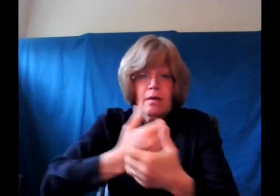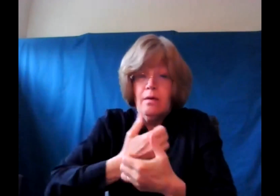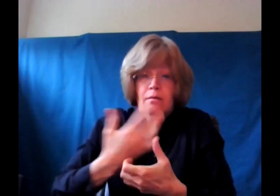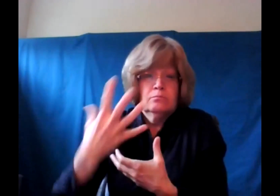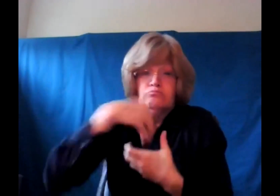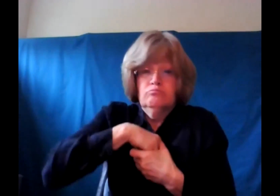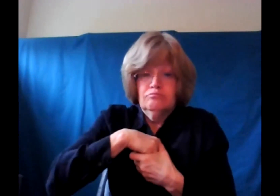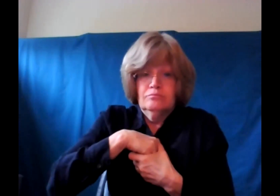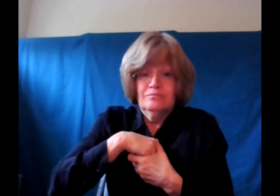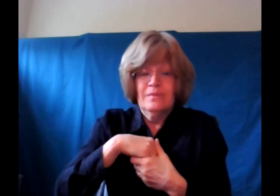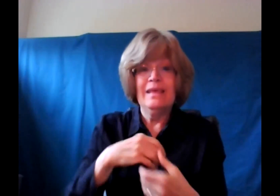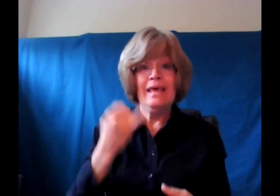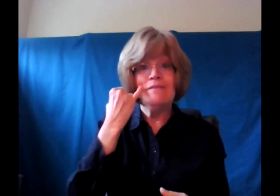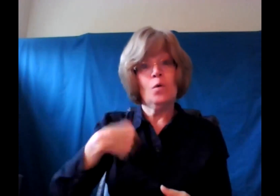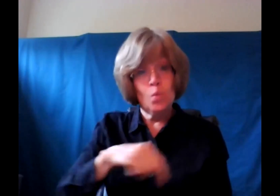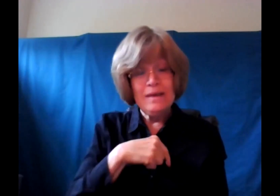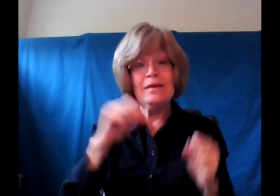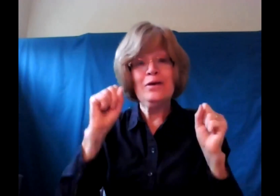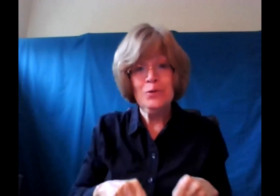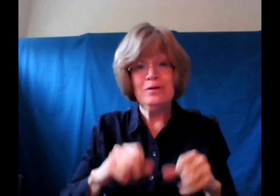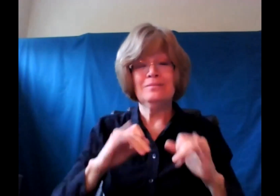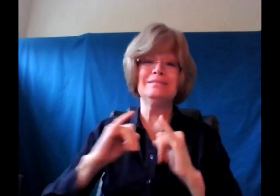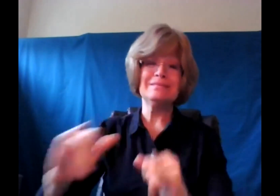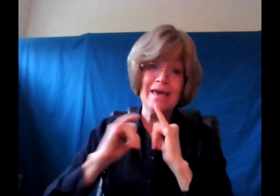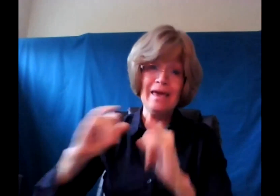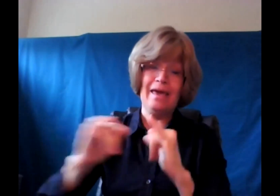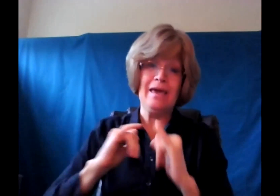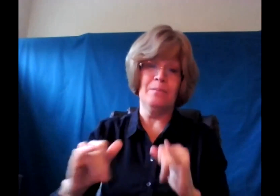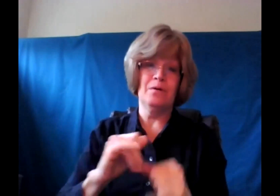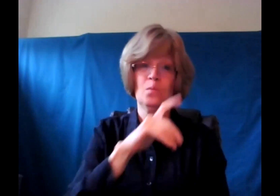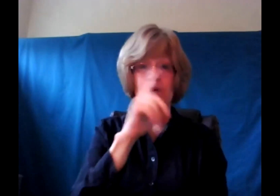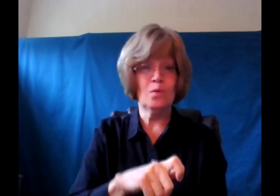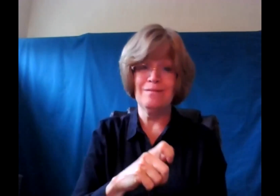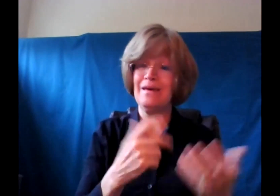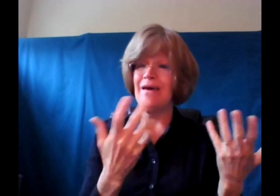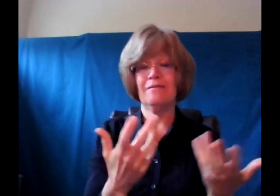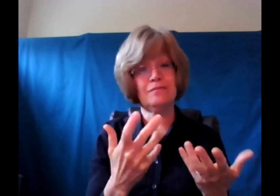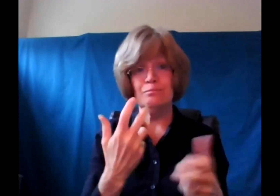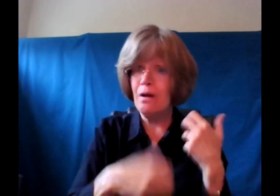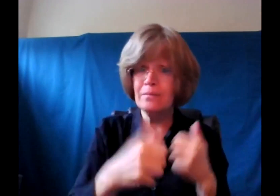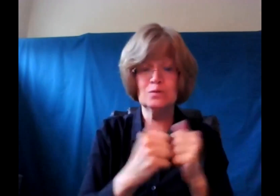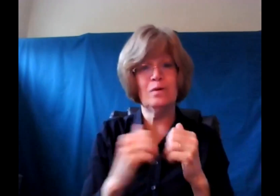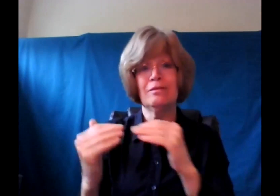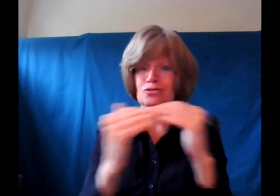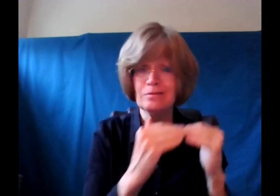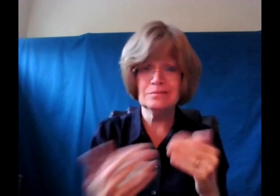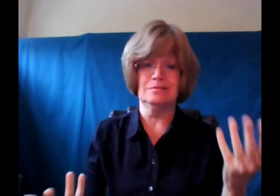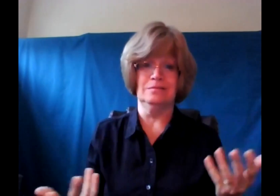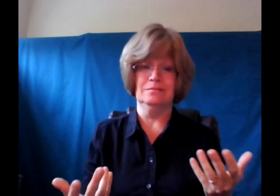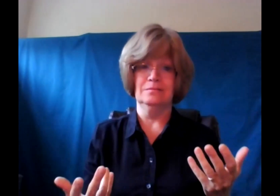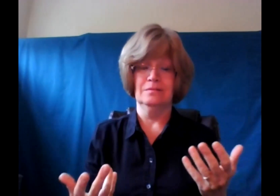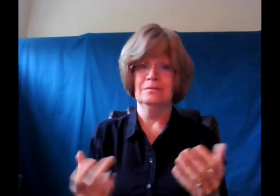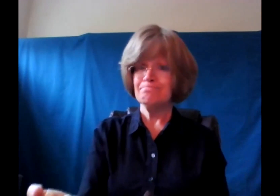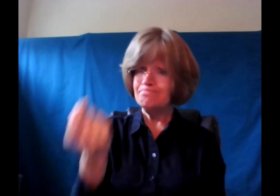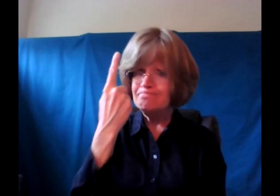wouldn't have to be done if we were able to get to grasp this whole concept. The Bible, the Word of